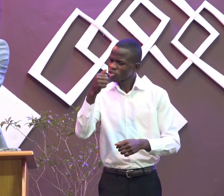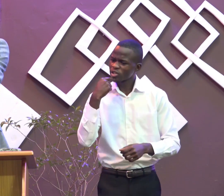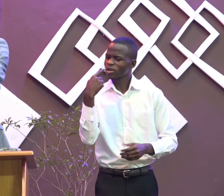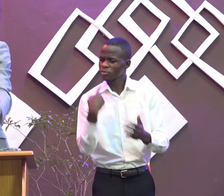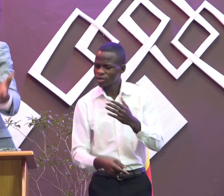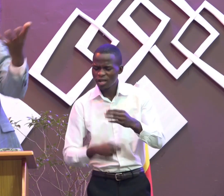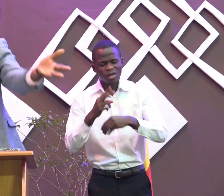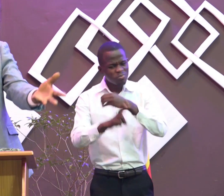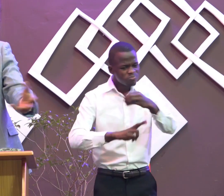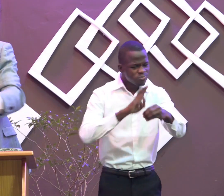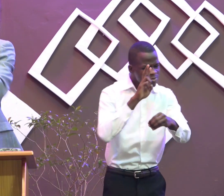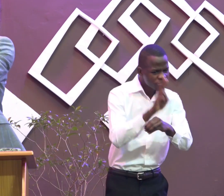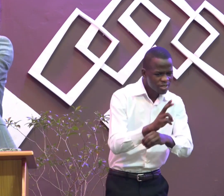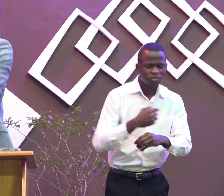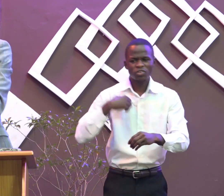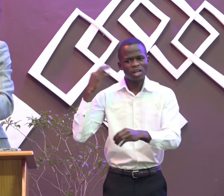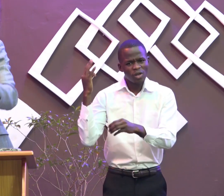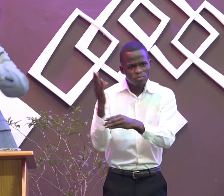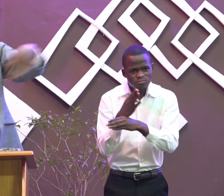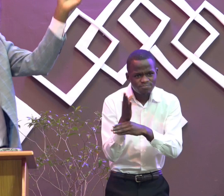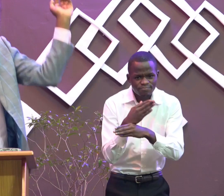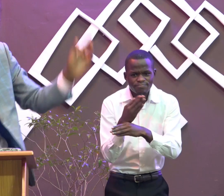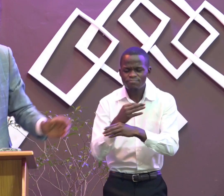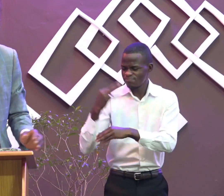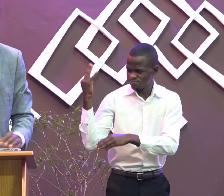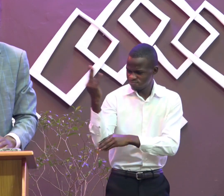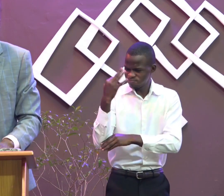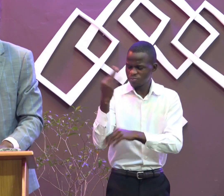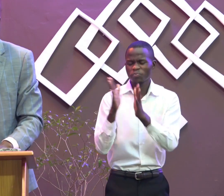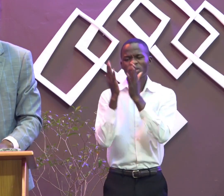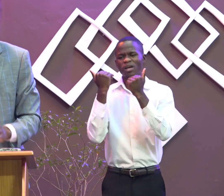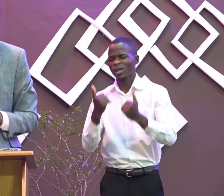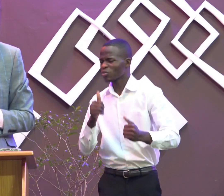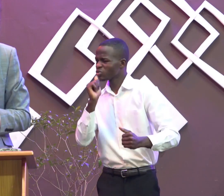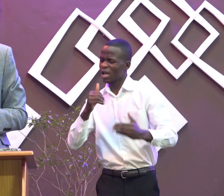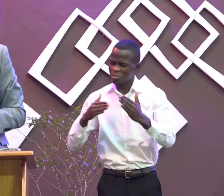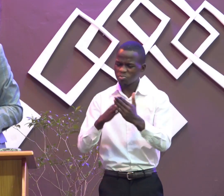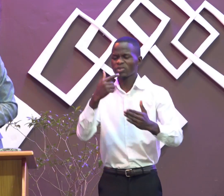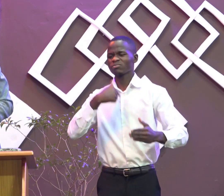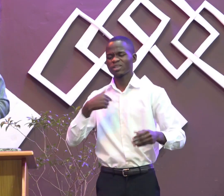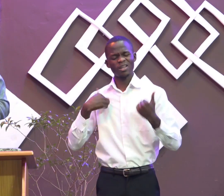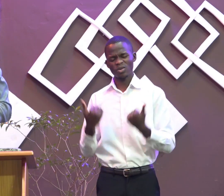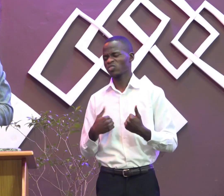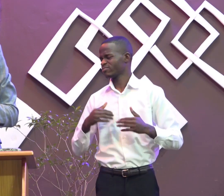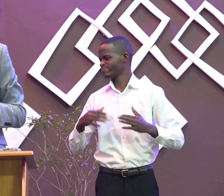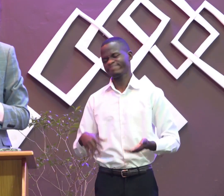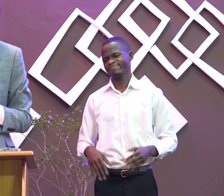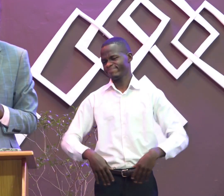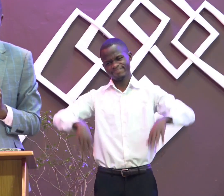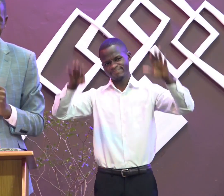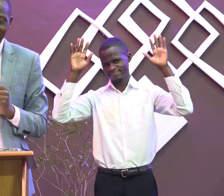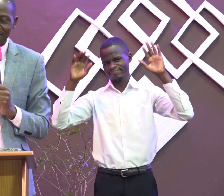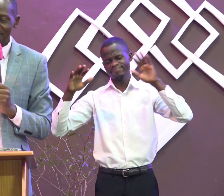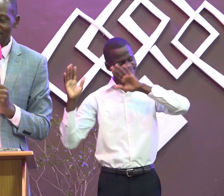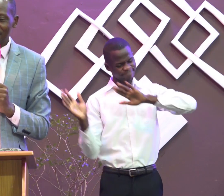kuwereza nga kati azijeze guddeo, ate kati azibikira mbivuddeko. And I was like, now I've given up. I don't want to do those things because the